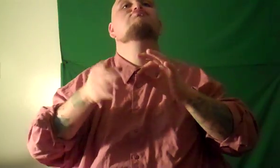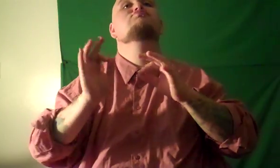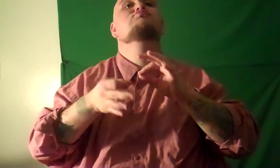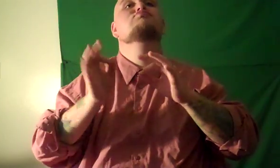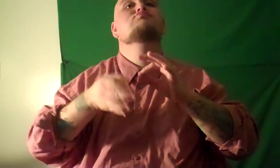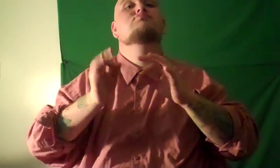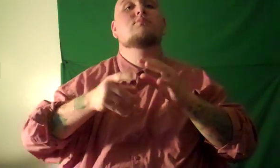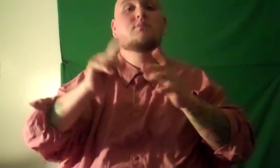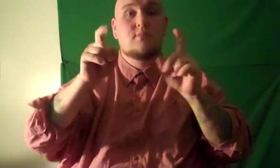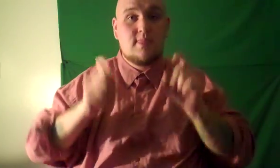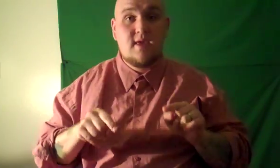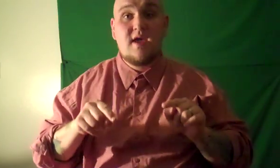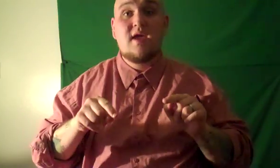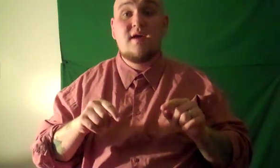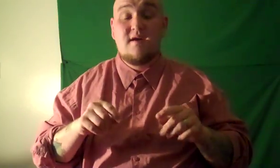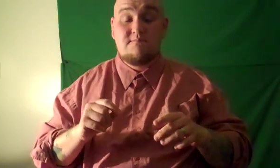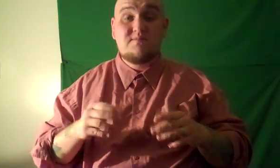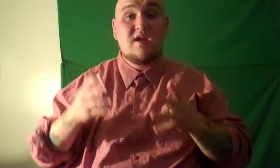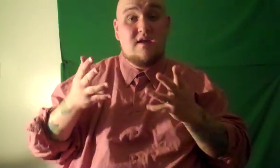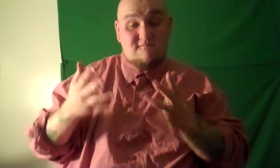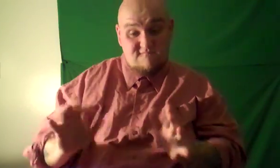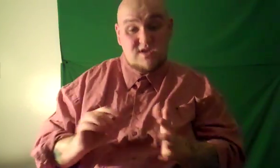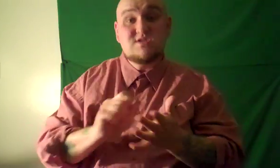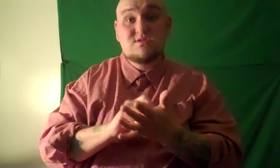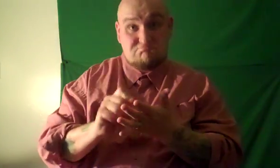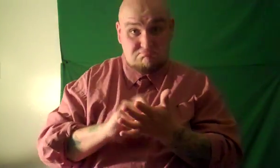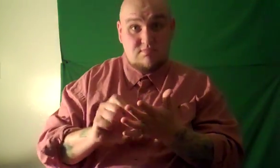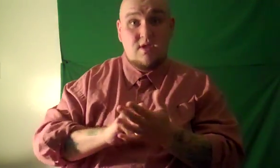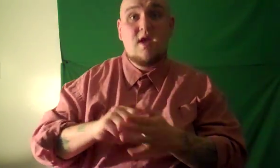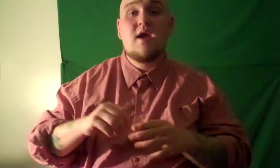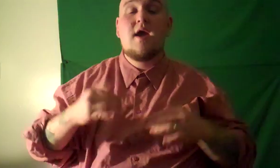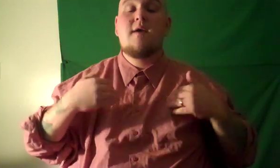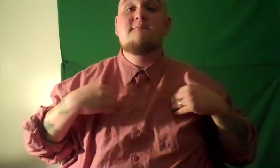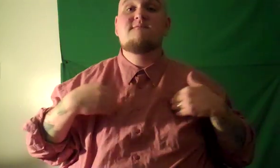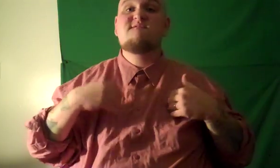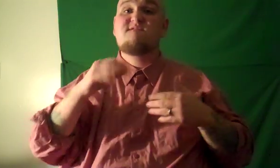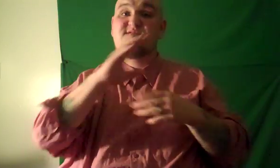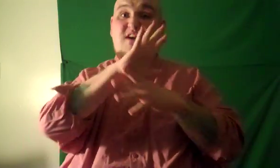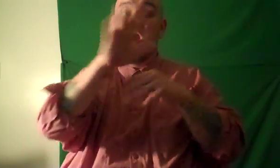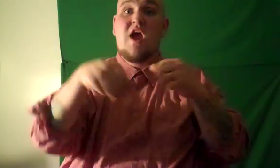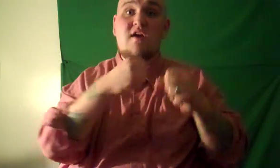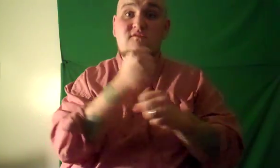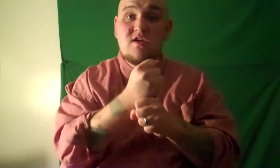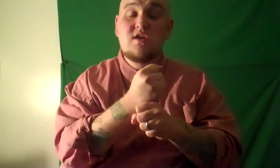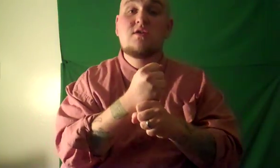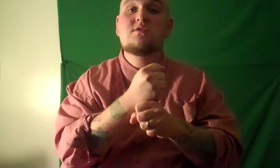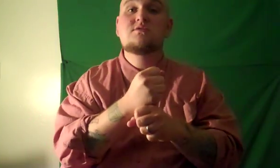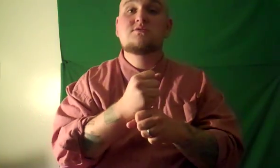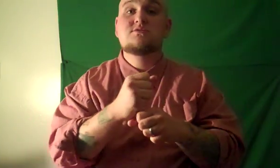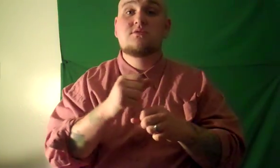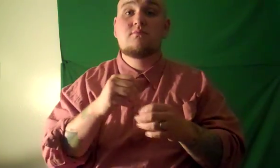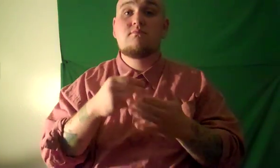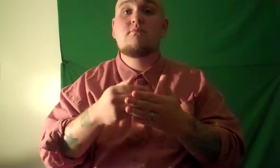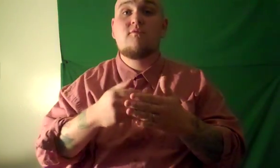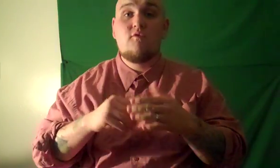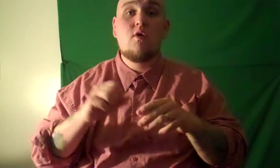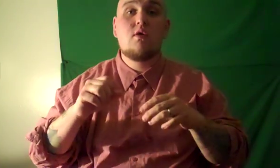have 5 years to take and pass a performance test. However, there is a little interesting requirement that is